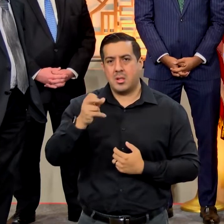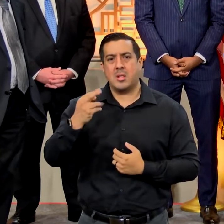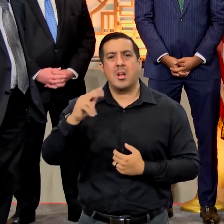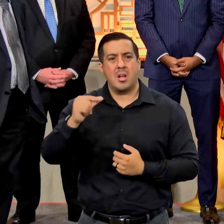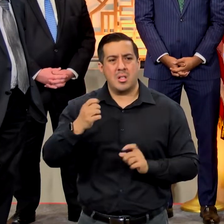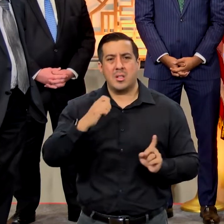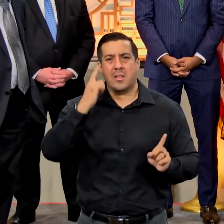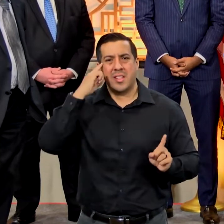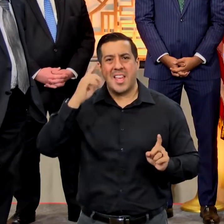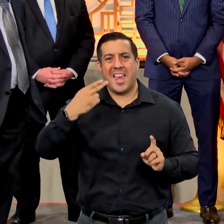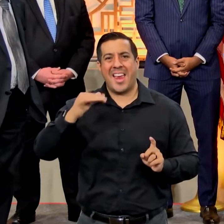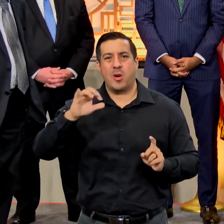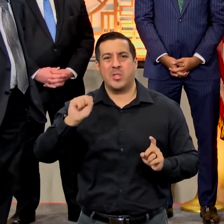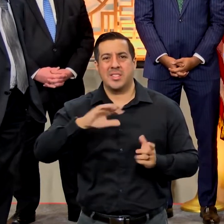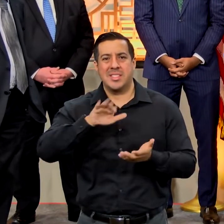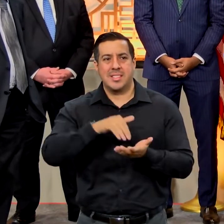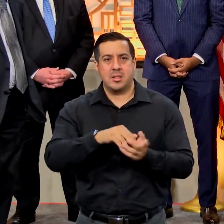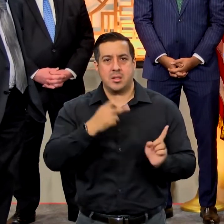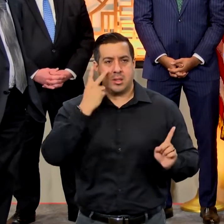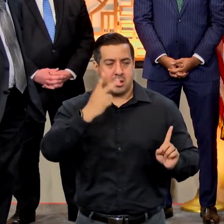Center doing the most